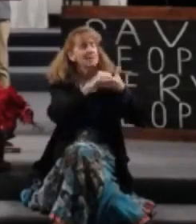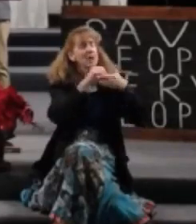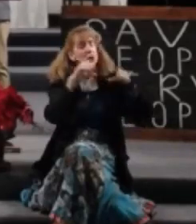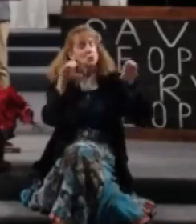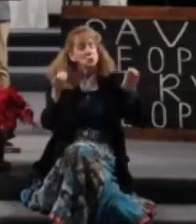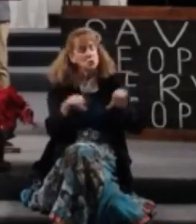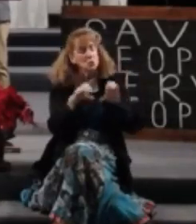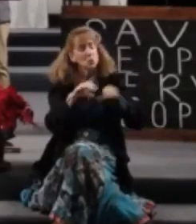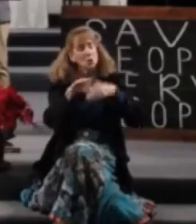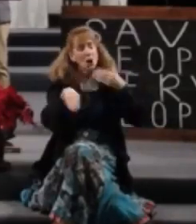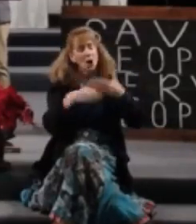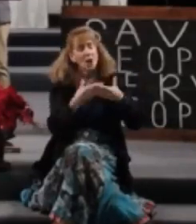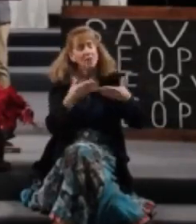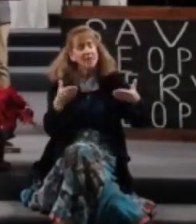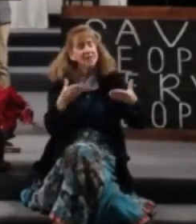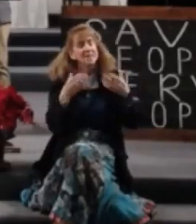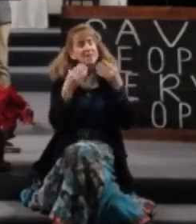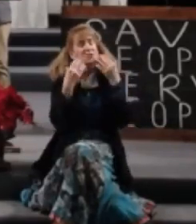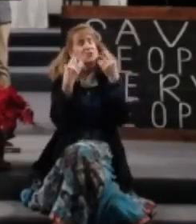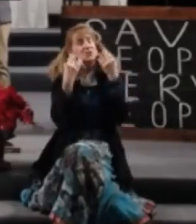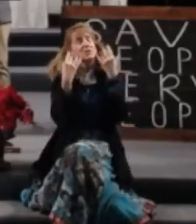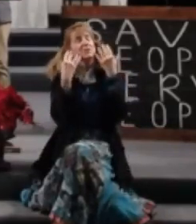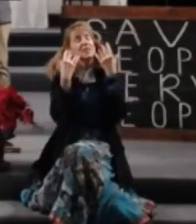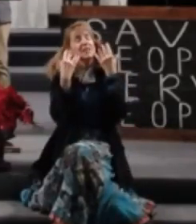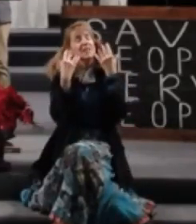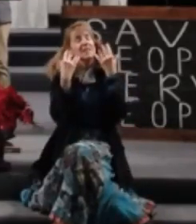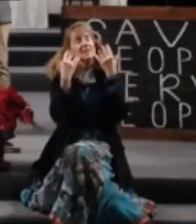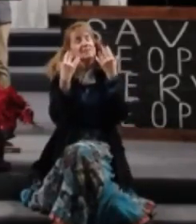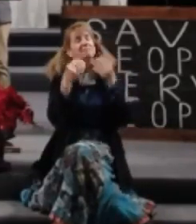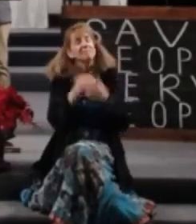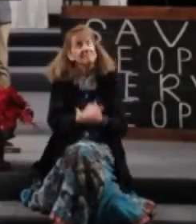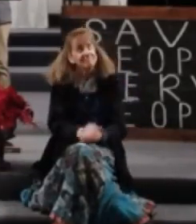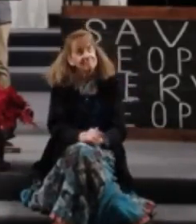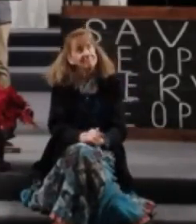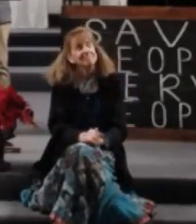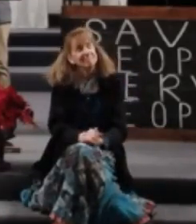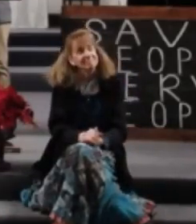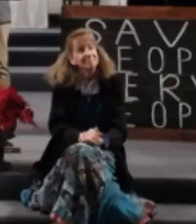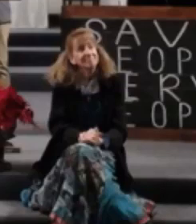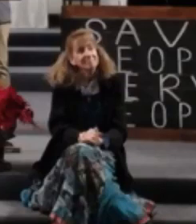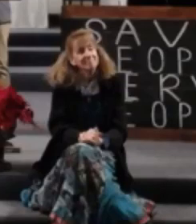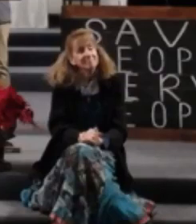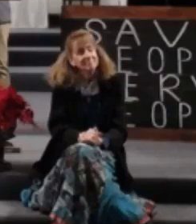done an on-site study of its meaning.